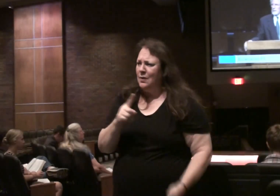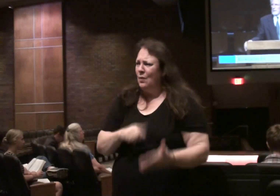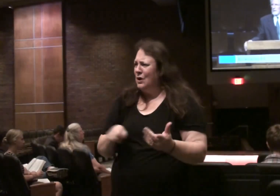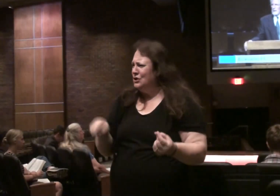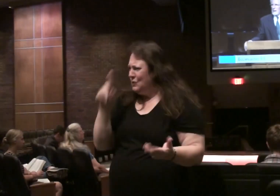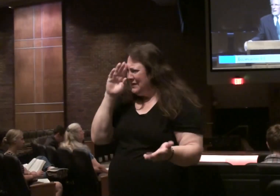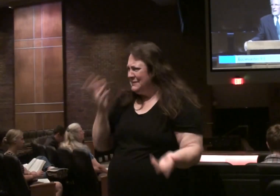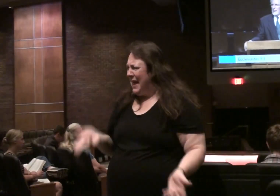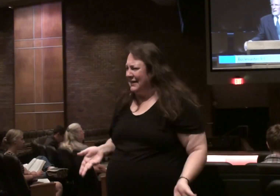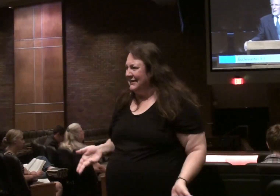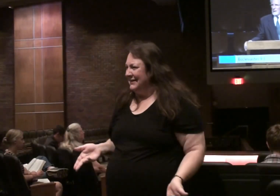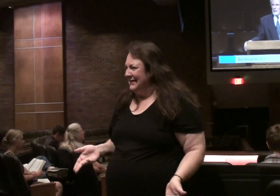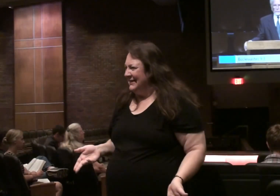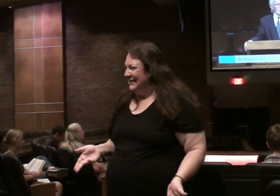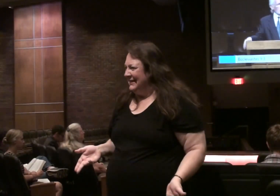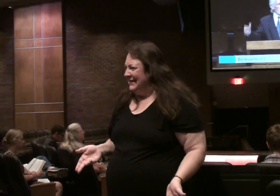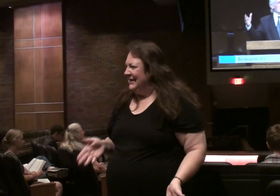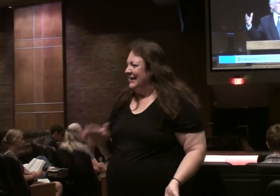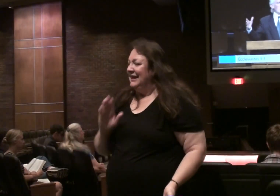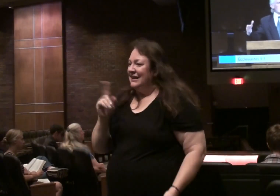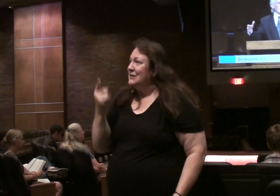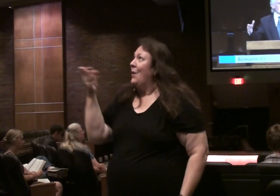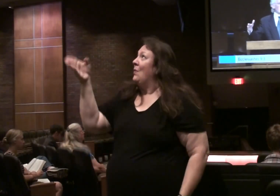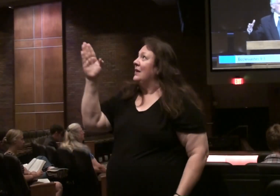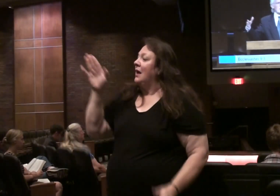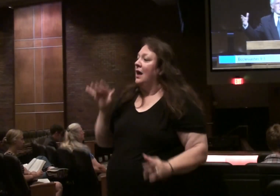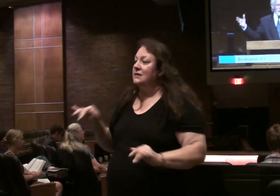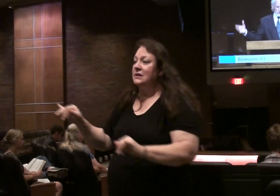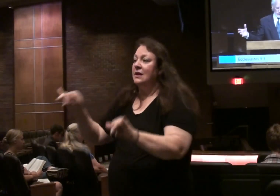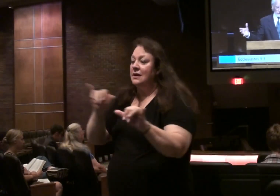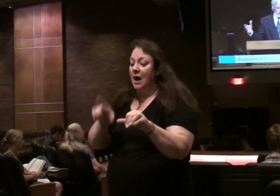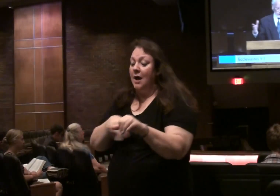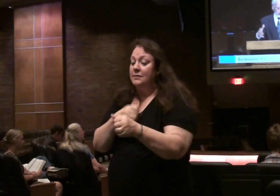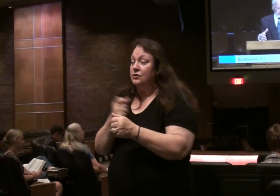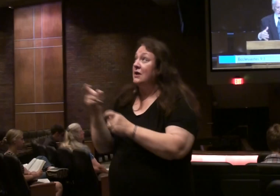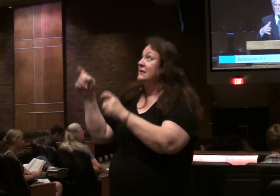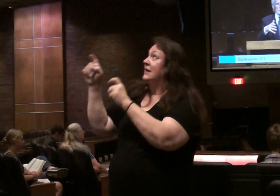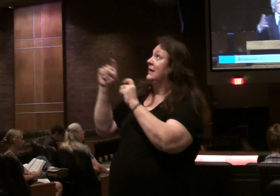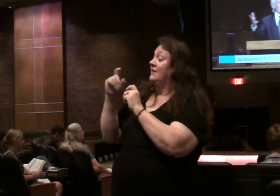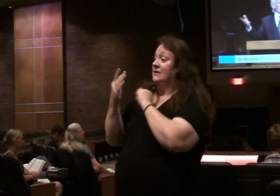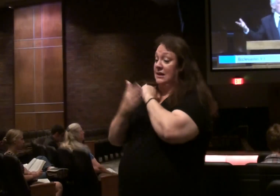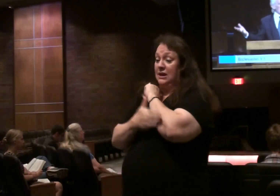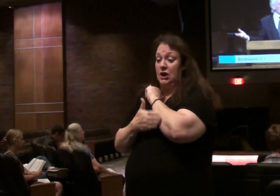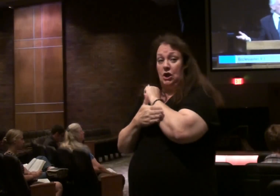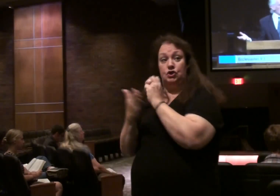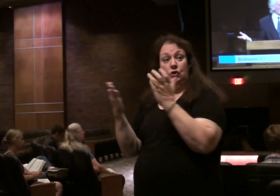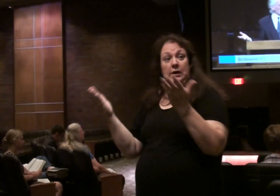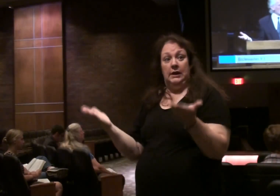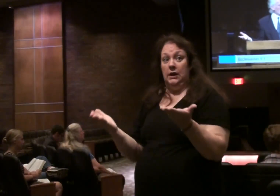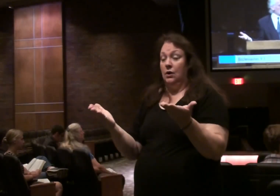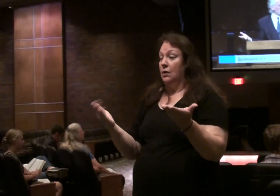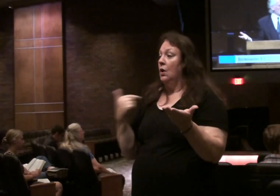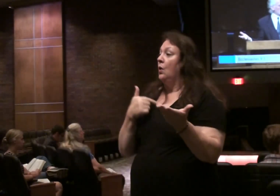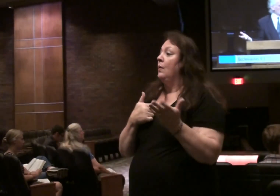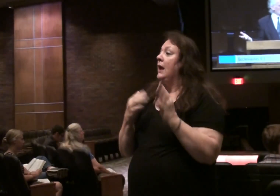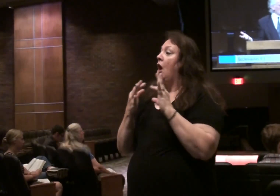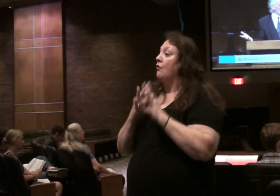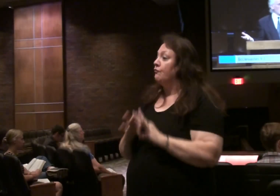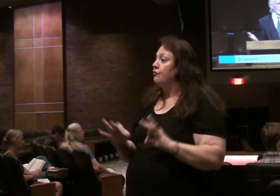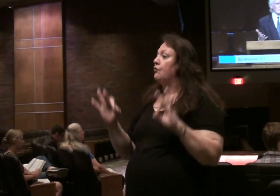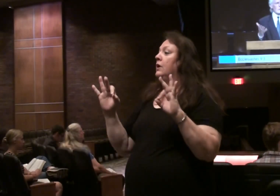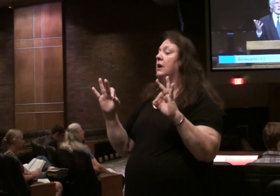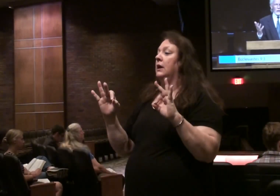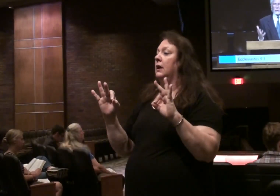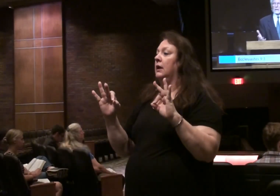expect? And it is only God's common grace that has blessed us to live in a country where here we are freely,